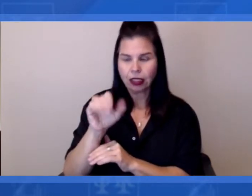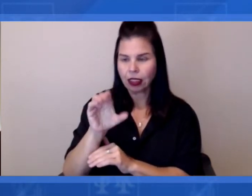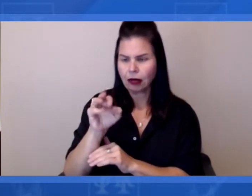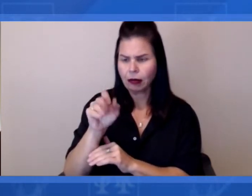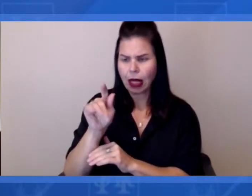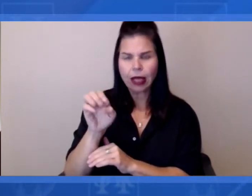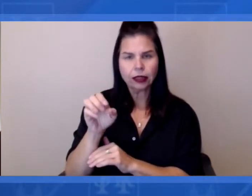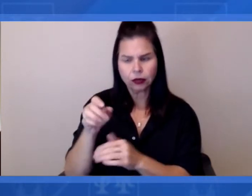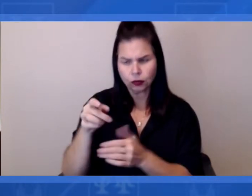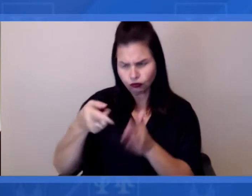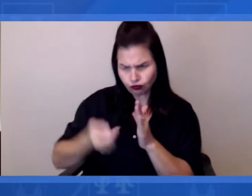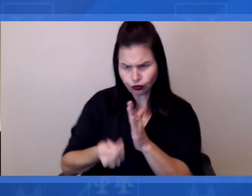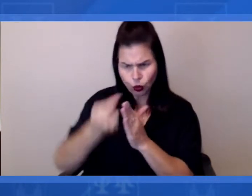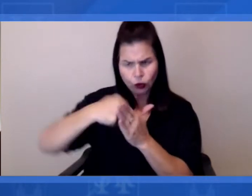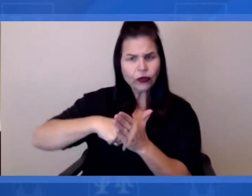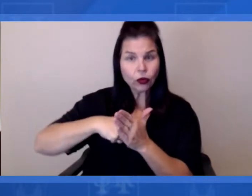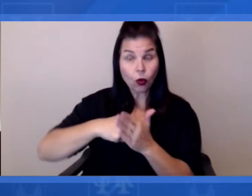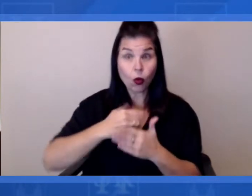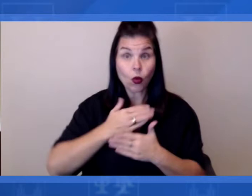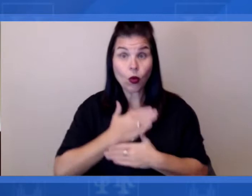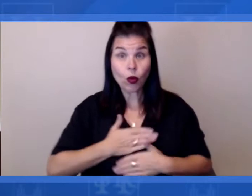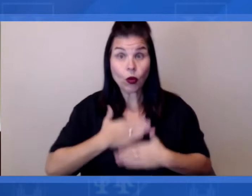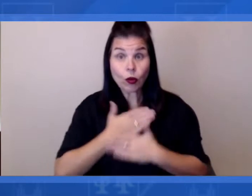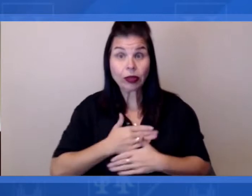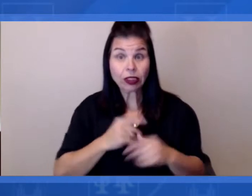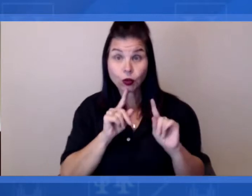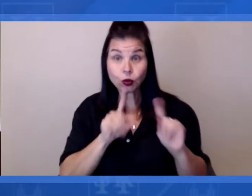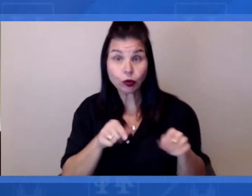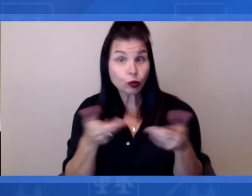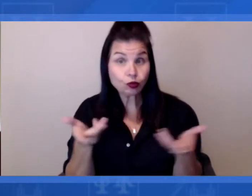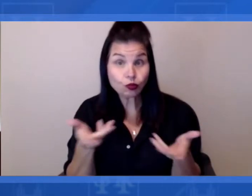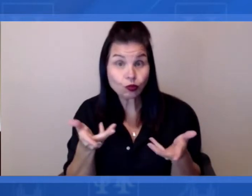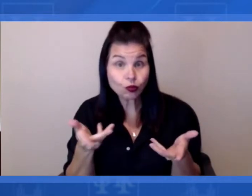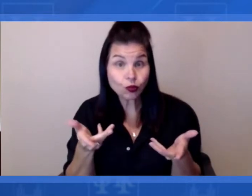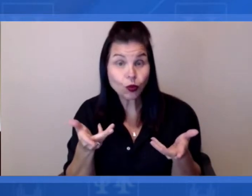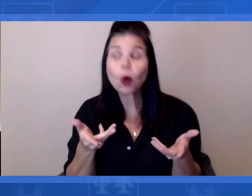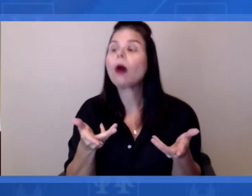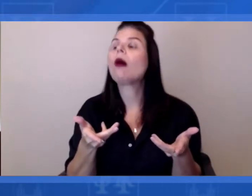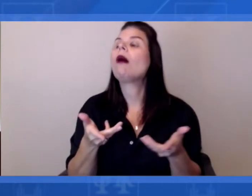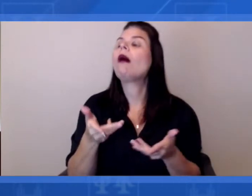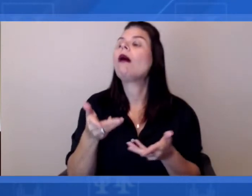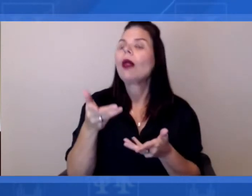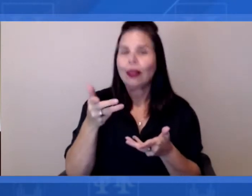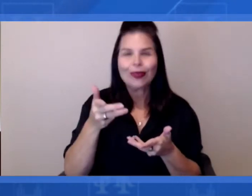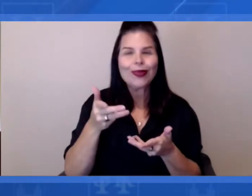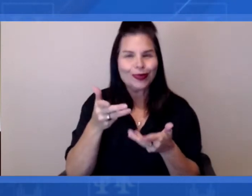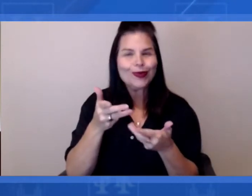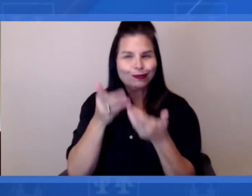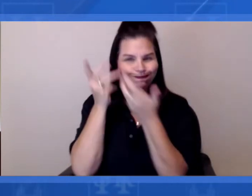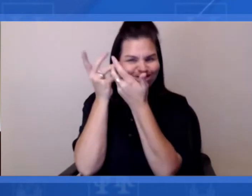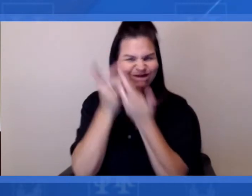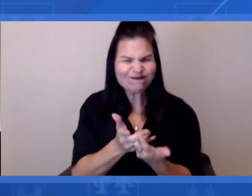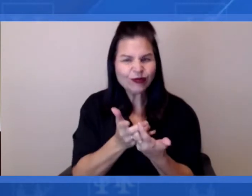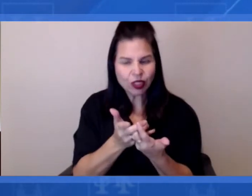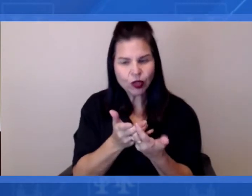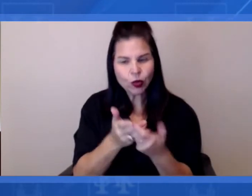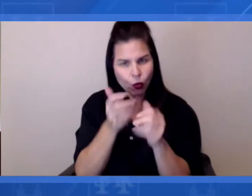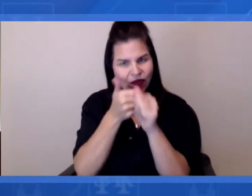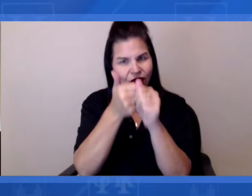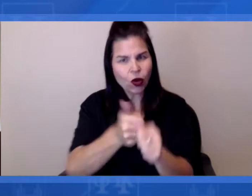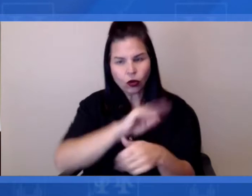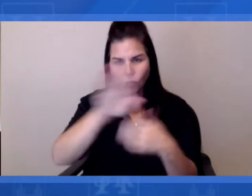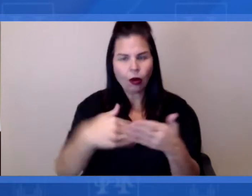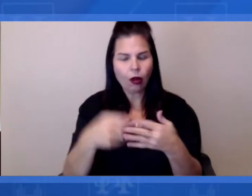reviewed. We are pleased to report that we were found compliant on all